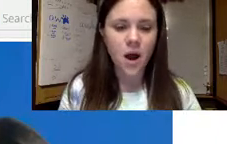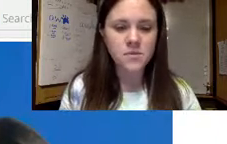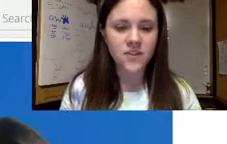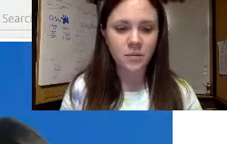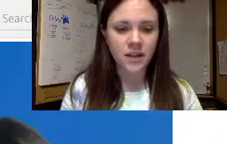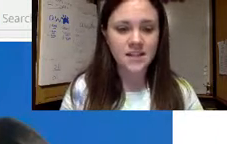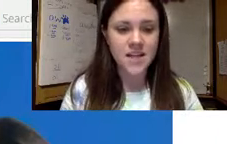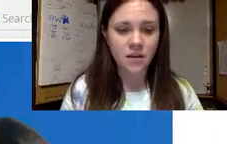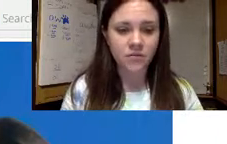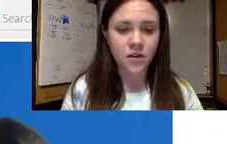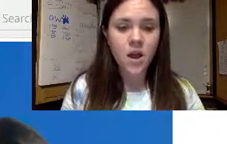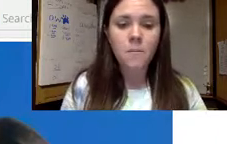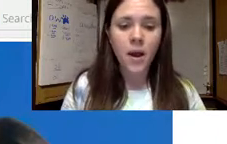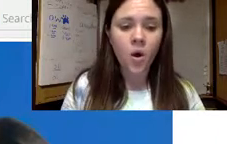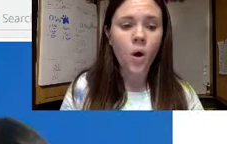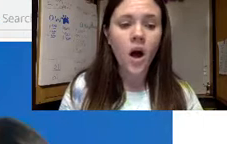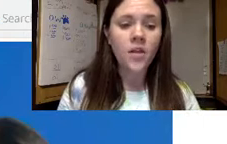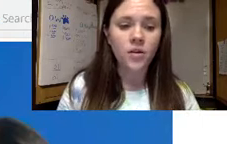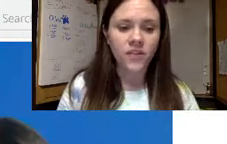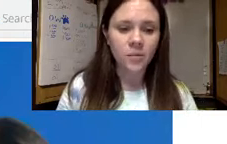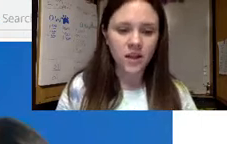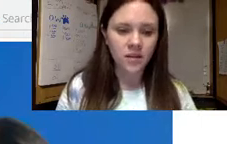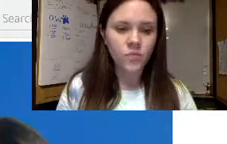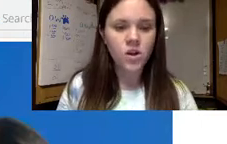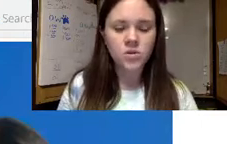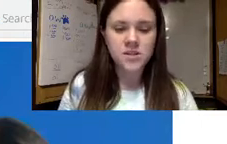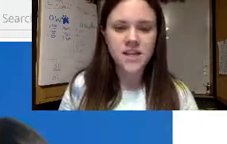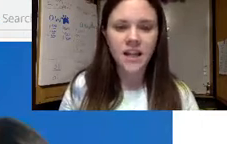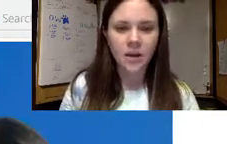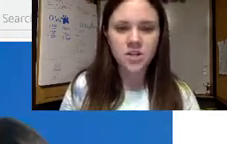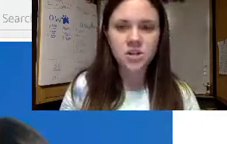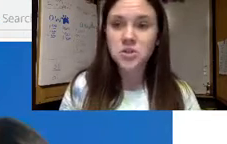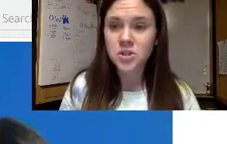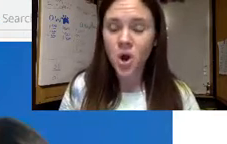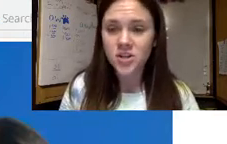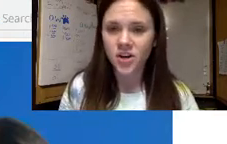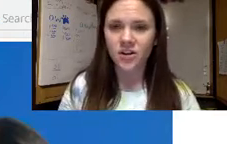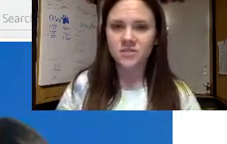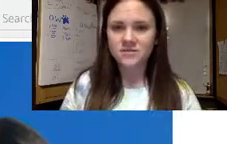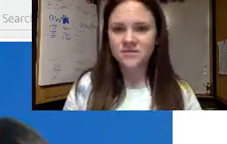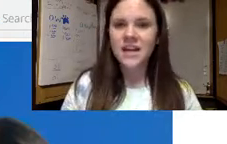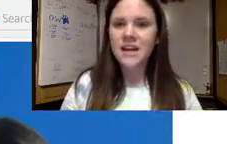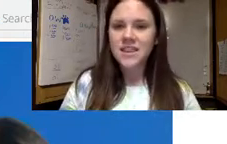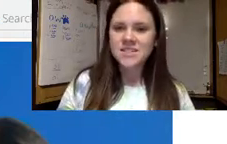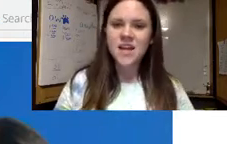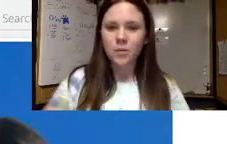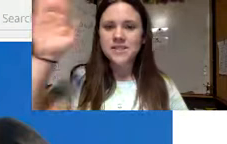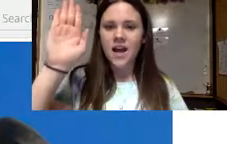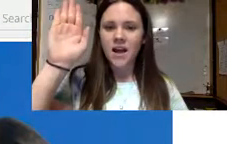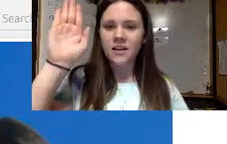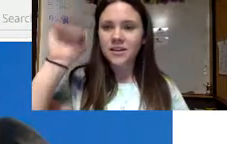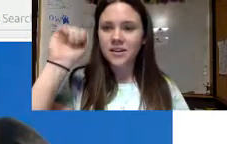of my mom's family is deaf. My whole other family uses sign language to talk to her. This is